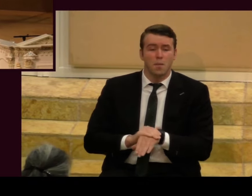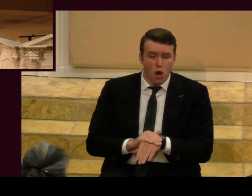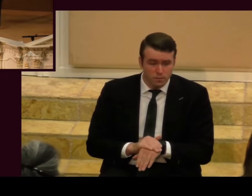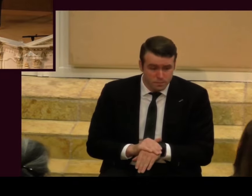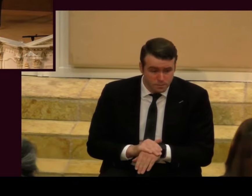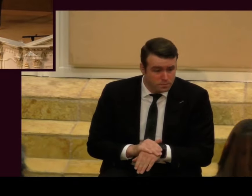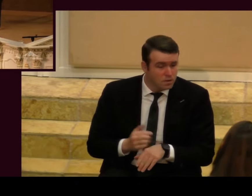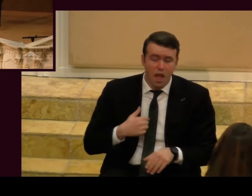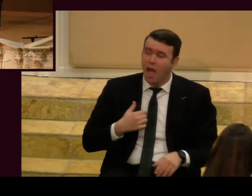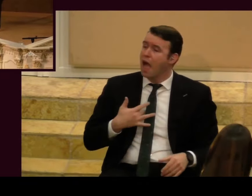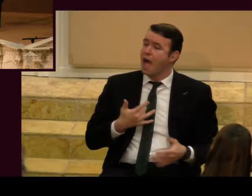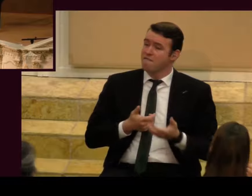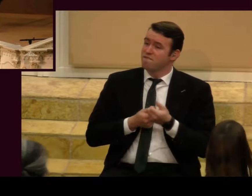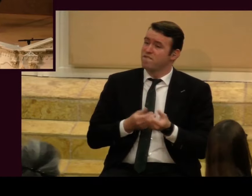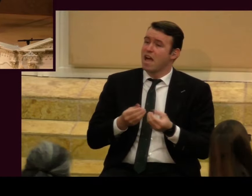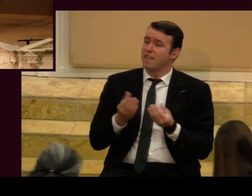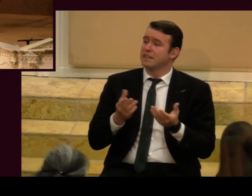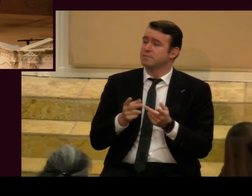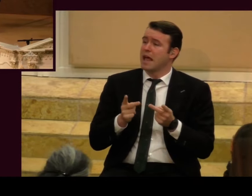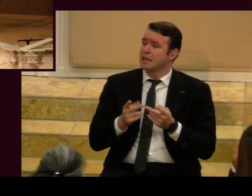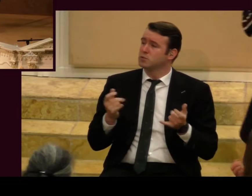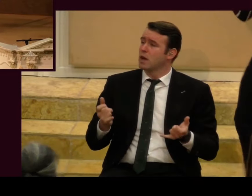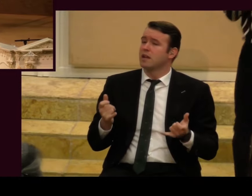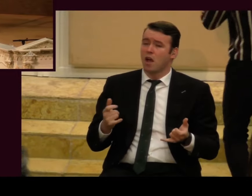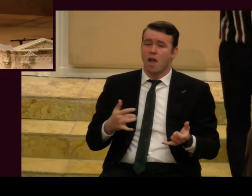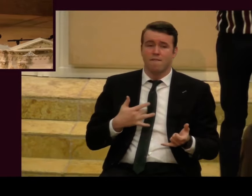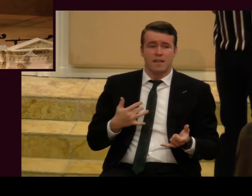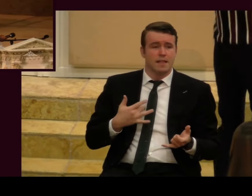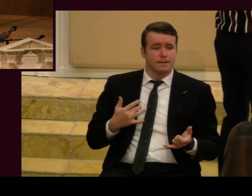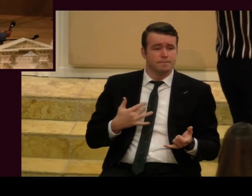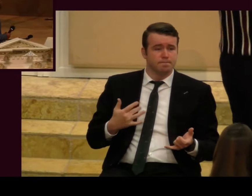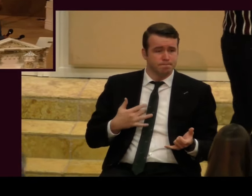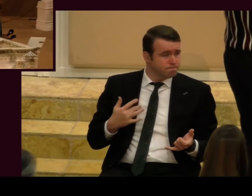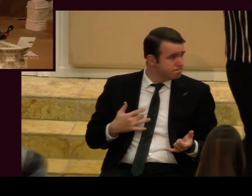Come on. I feel faith in this place right now.